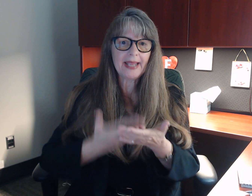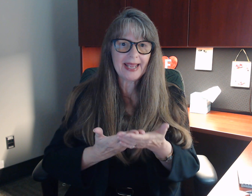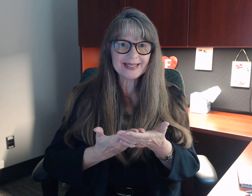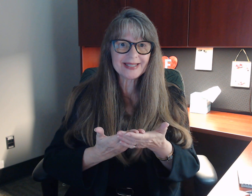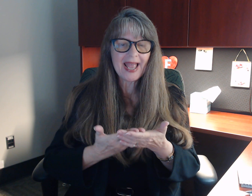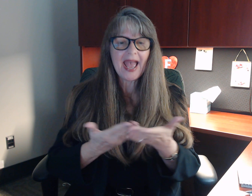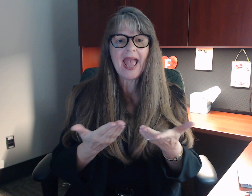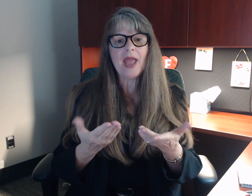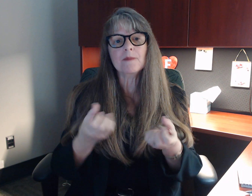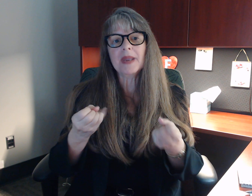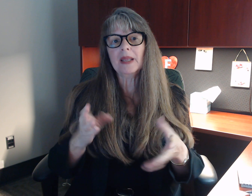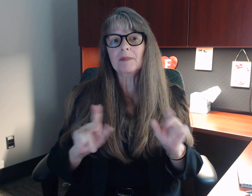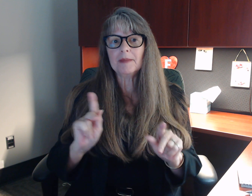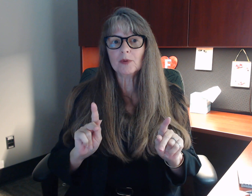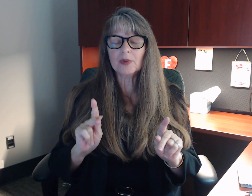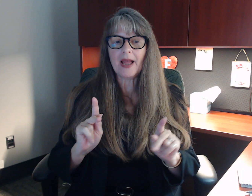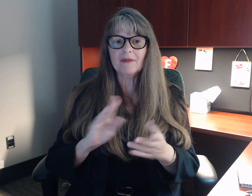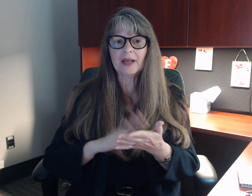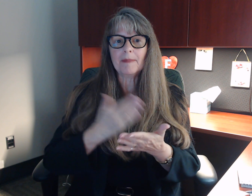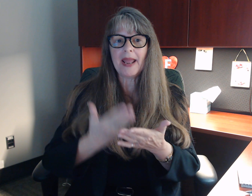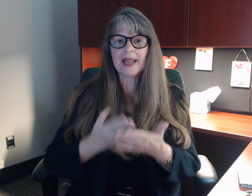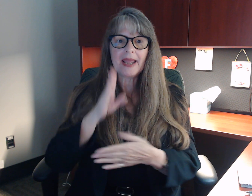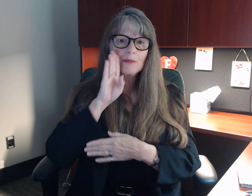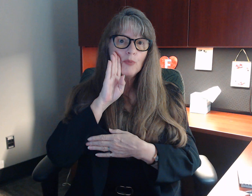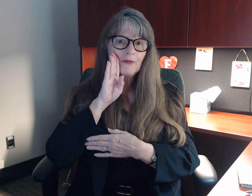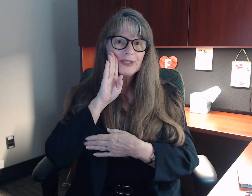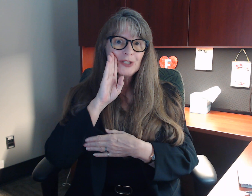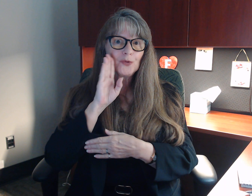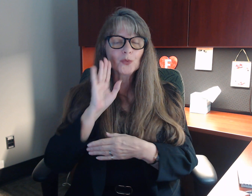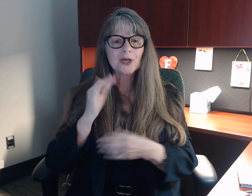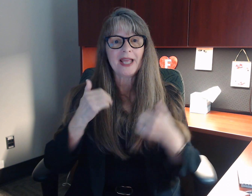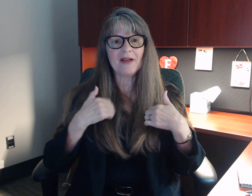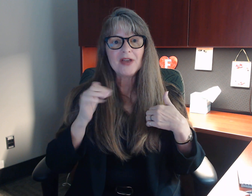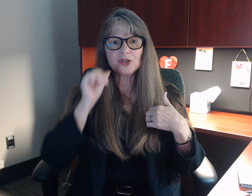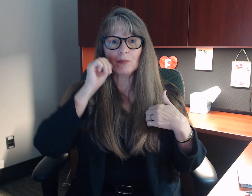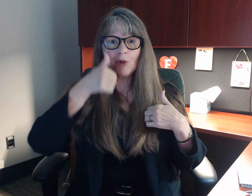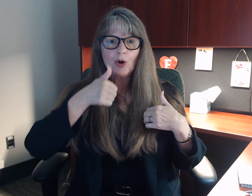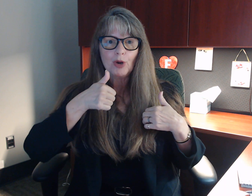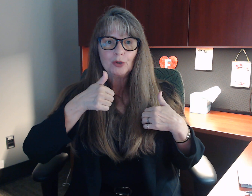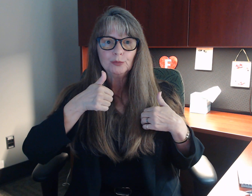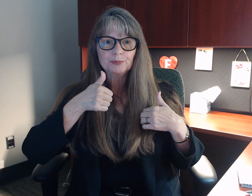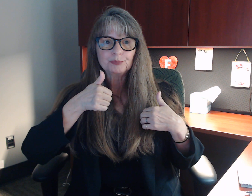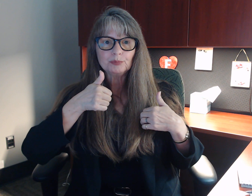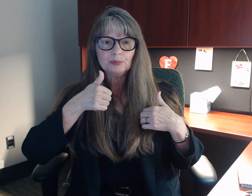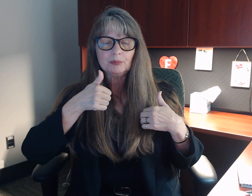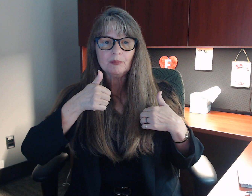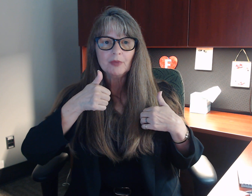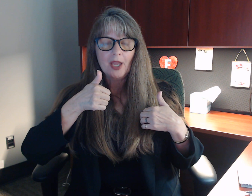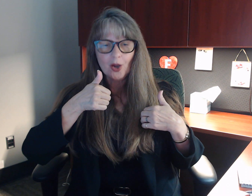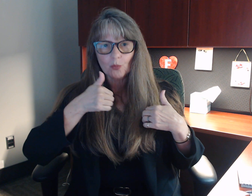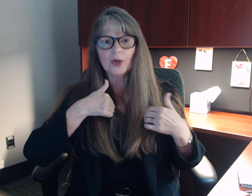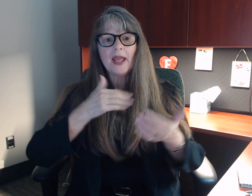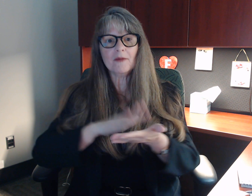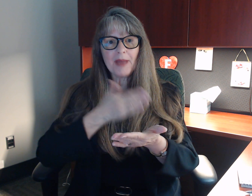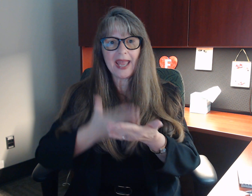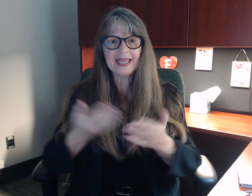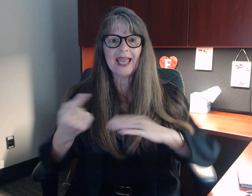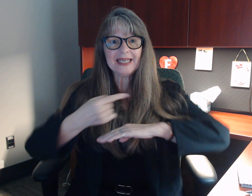pancakes, and many people will have like a pancake breakfast. So we're going to have that tomorrow. We're going to have pancake